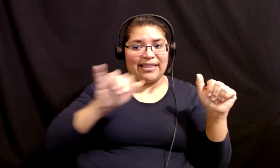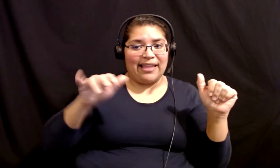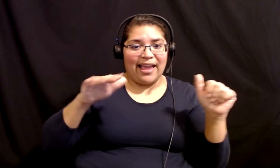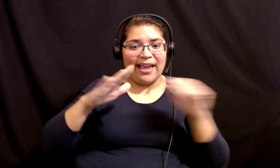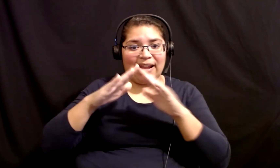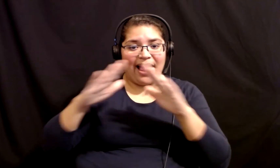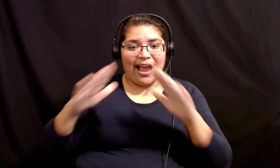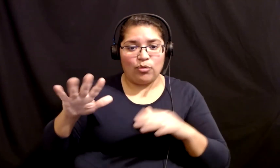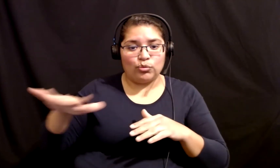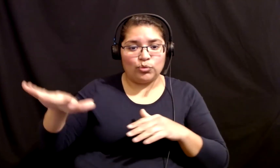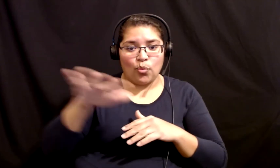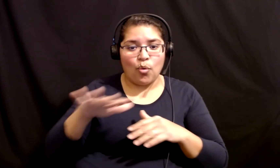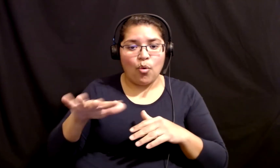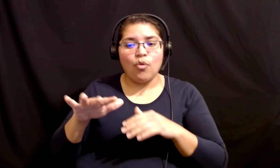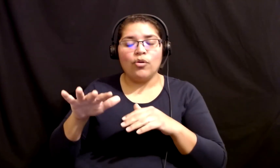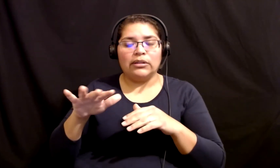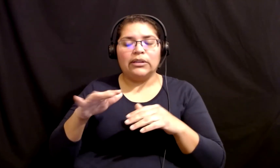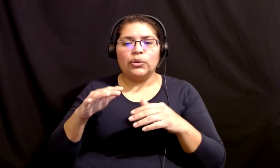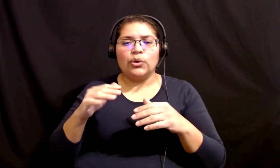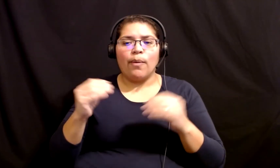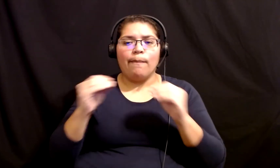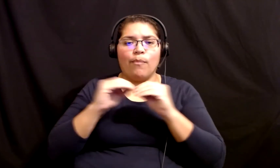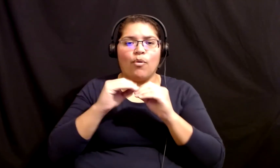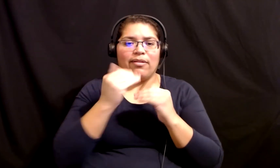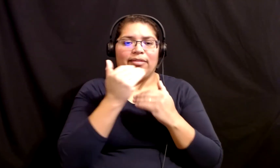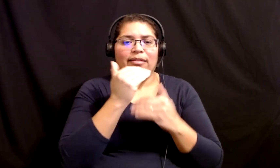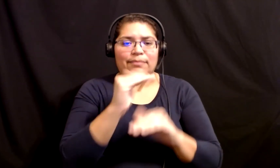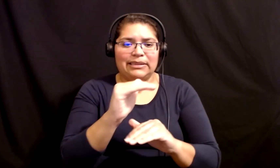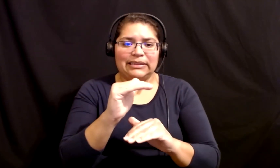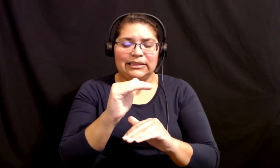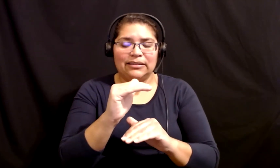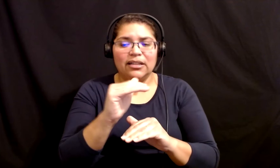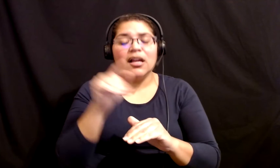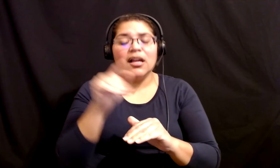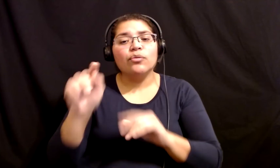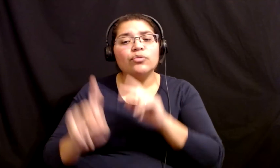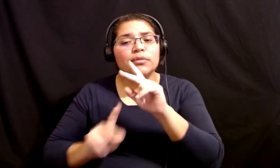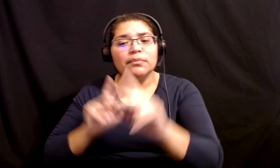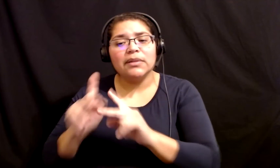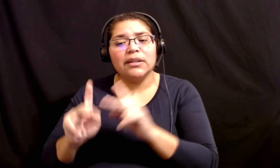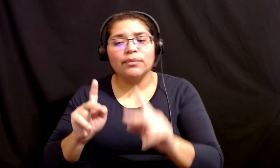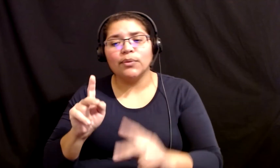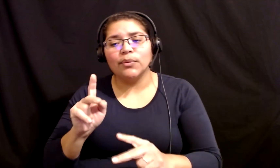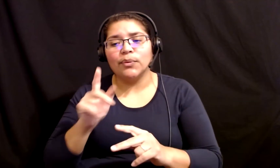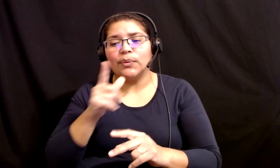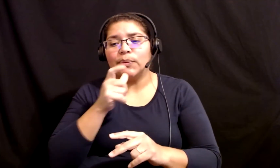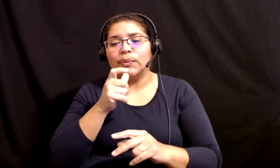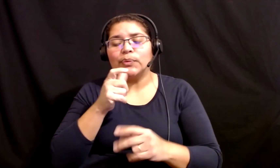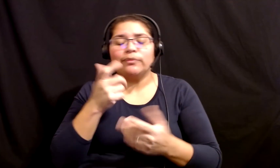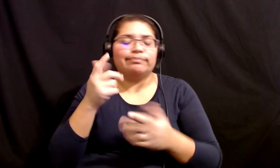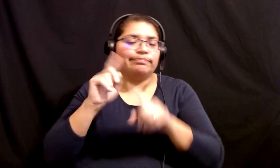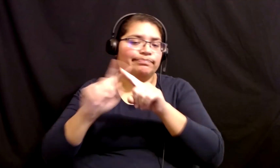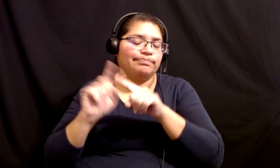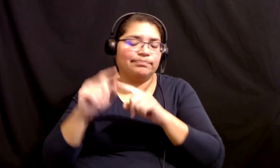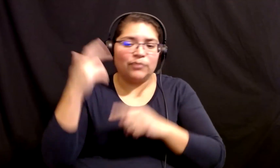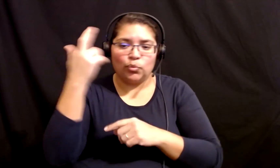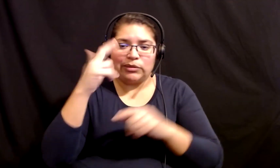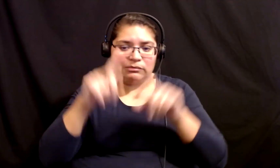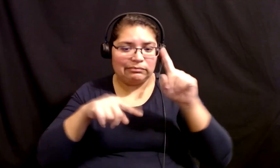household have been increasingly limited, and those are folks that, for a variety of reasons,